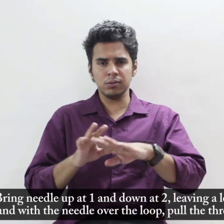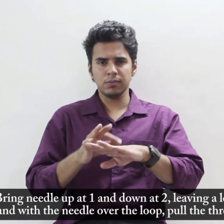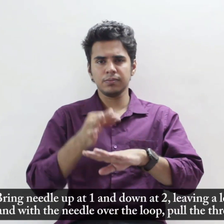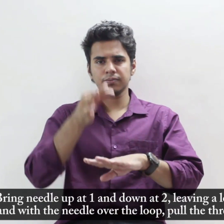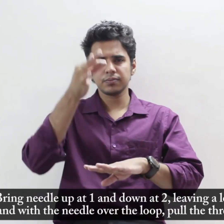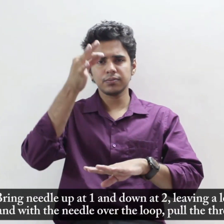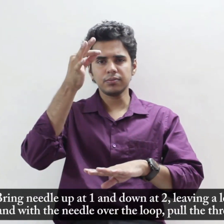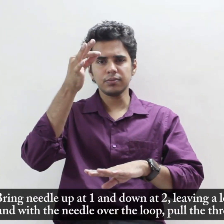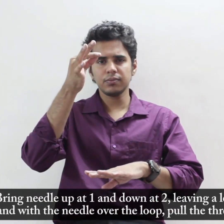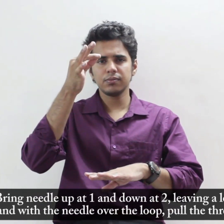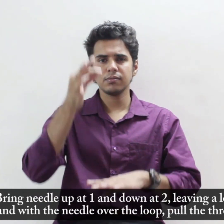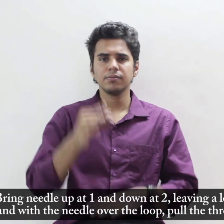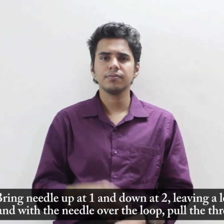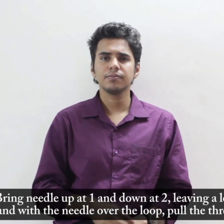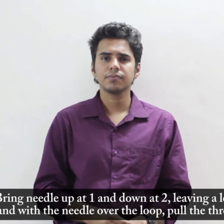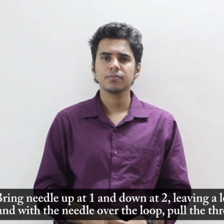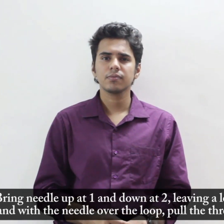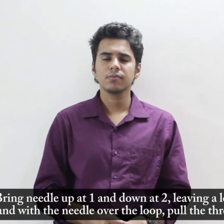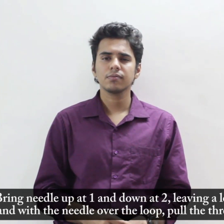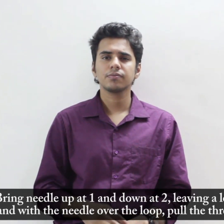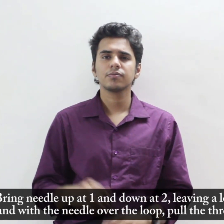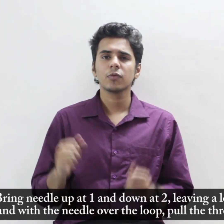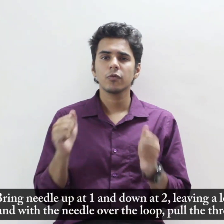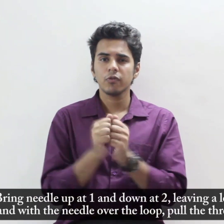loop, pull the thread to shape a V.